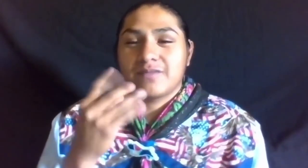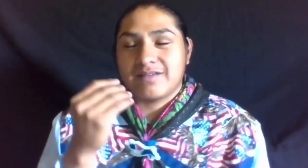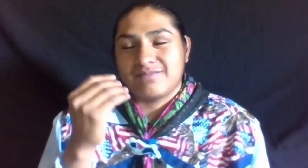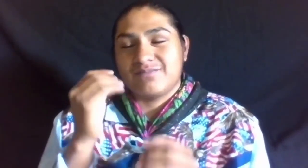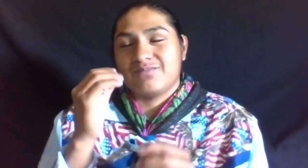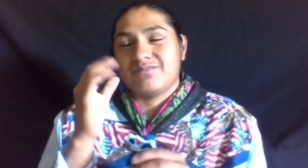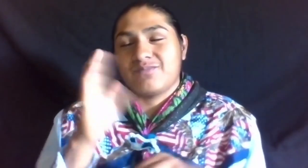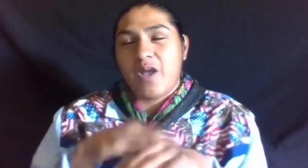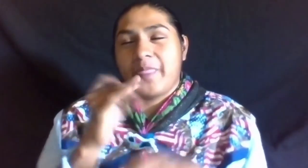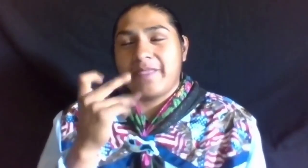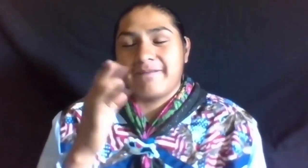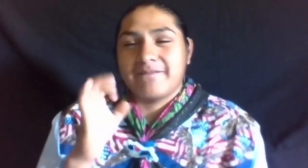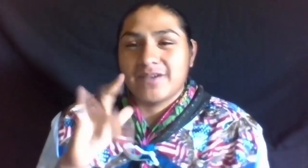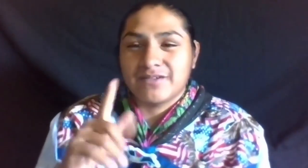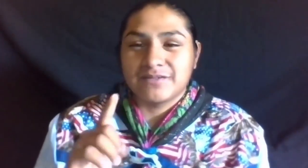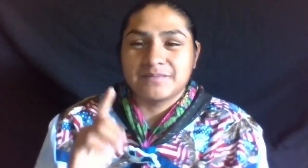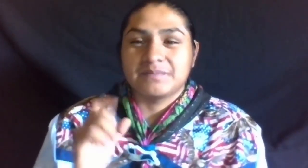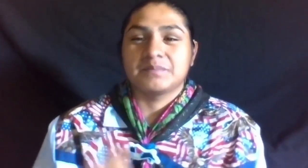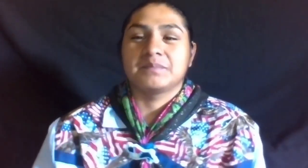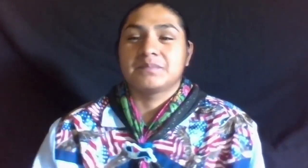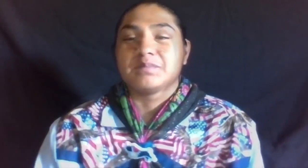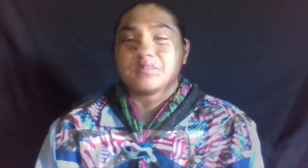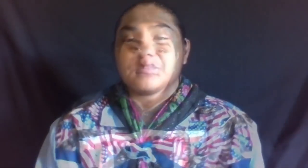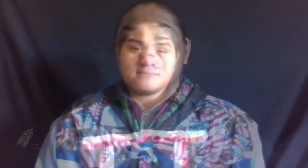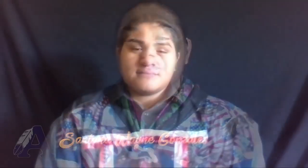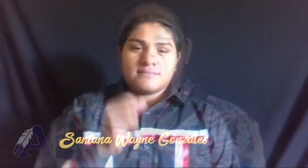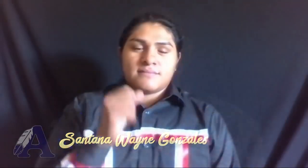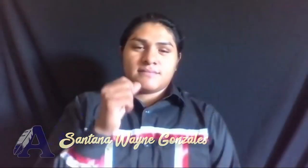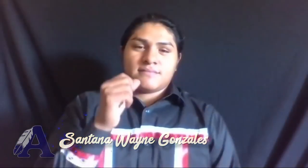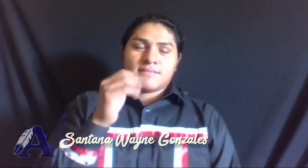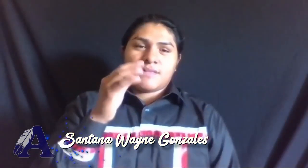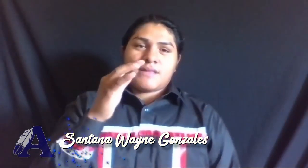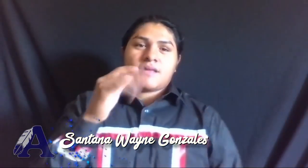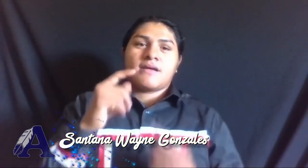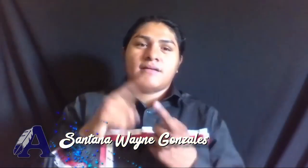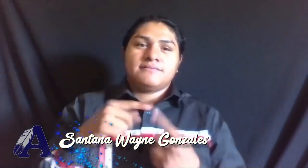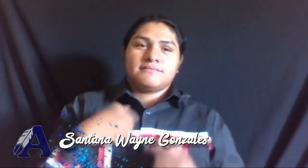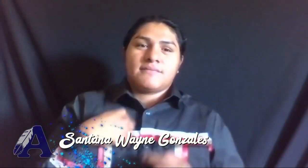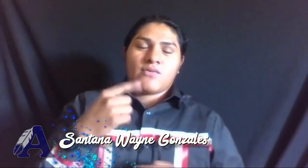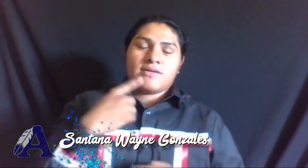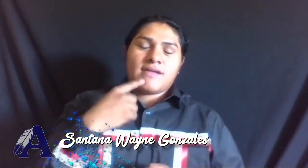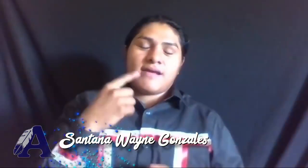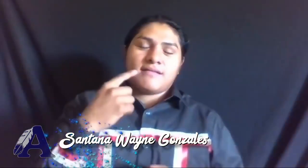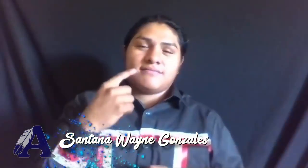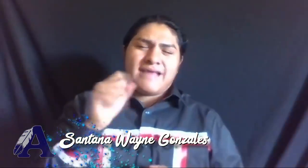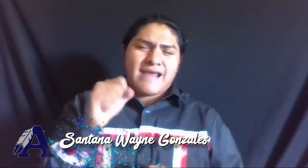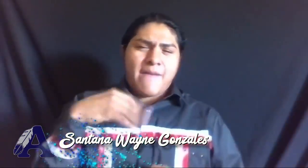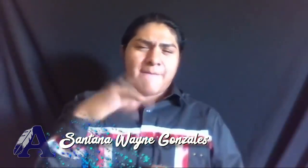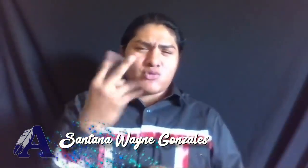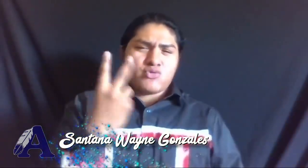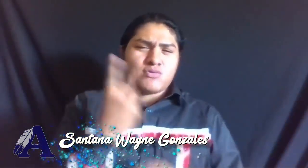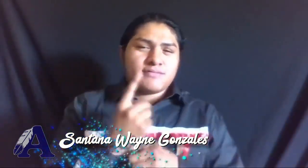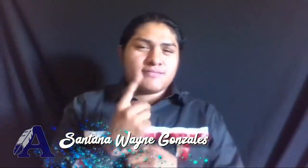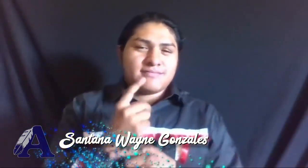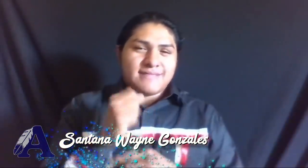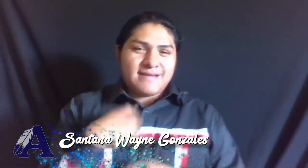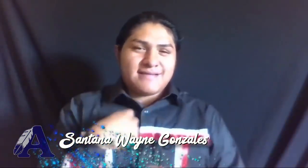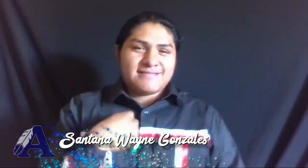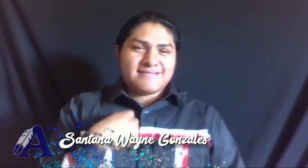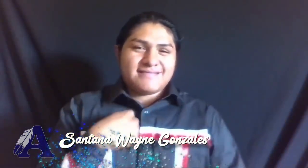and out on the field. On screen is Santana Wayne Gonzalez. I would say, can I pick